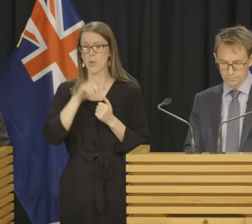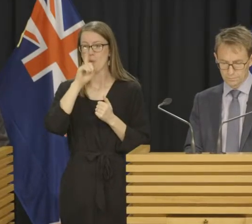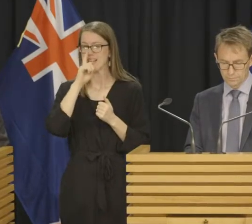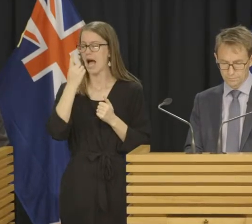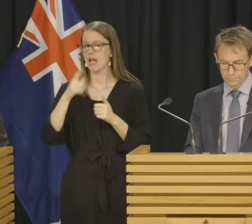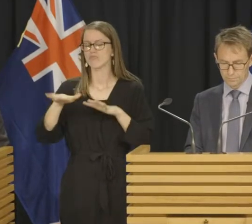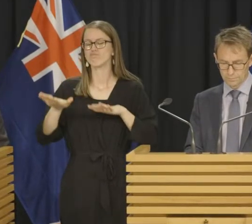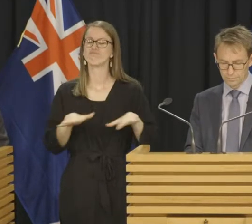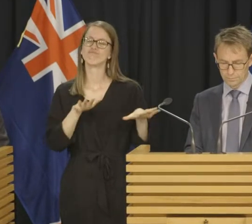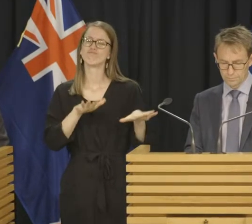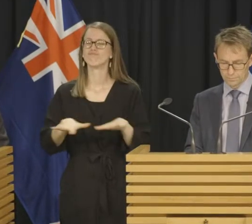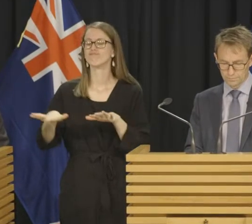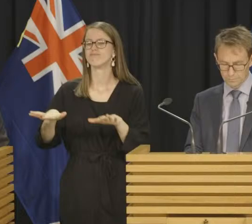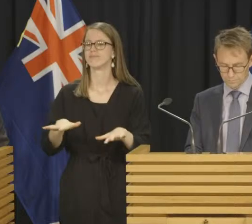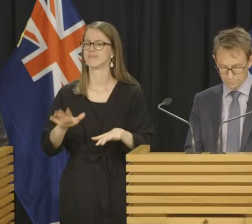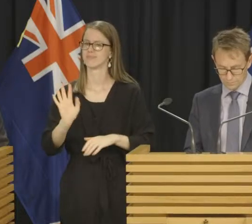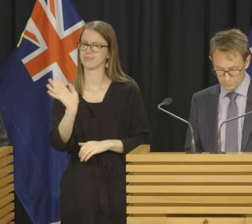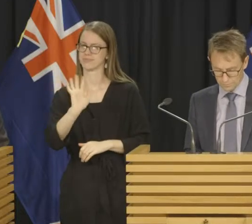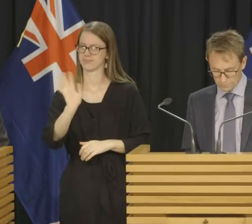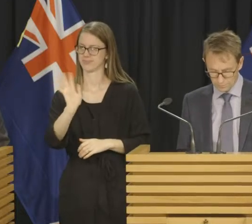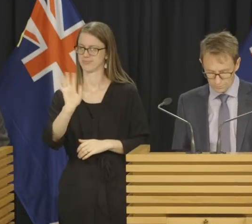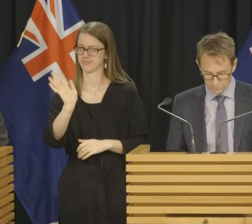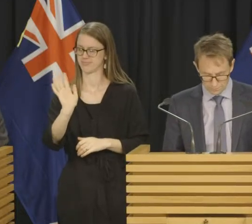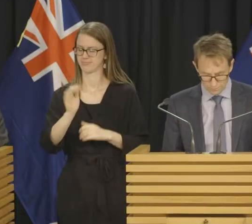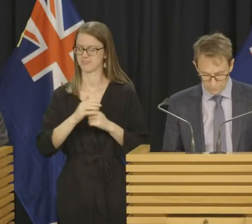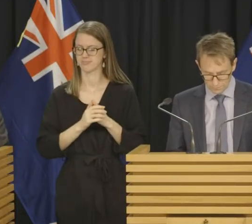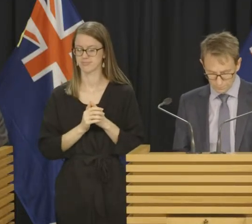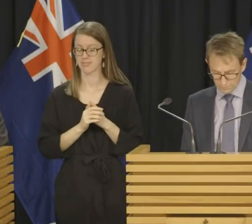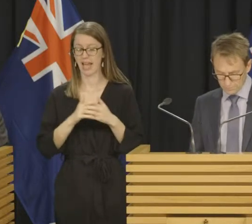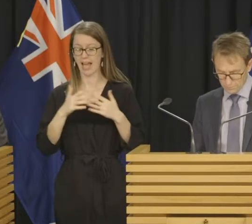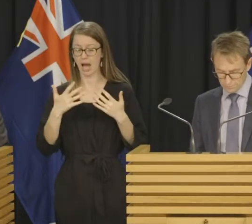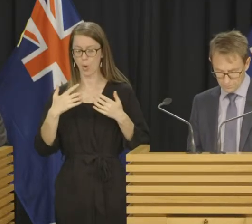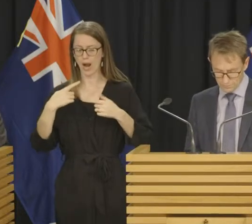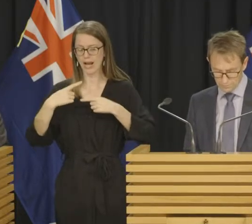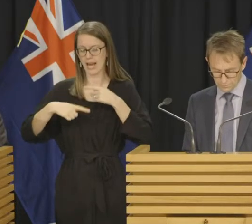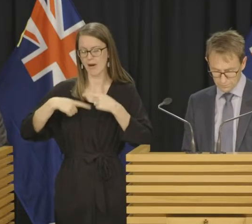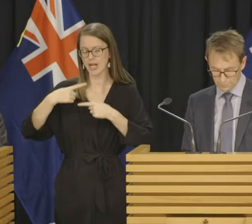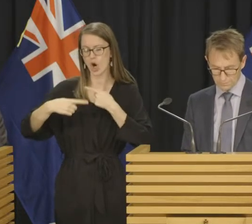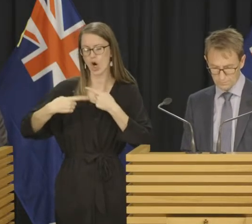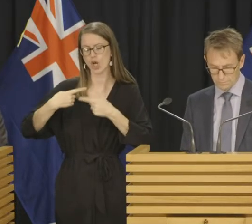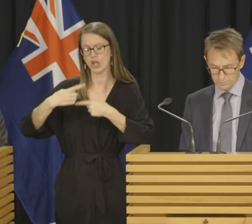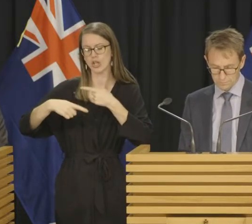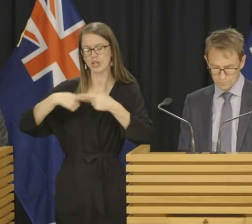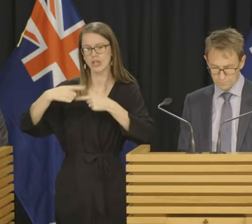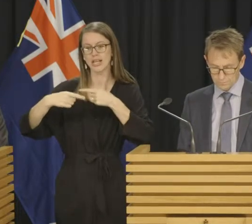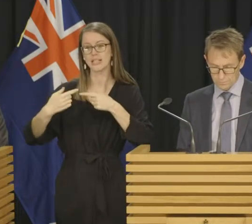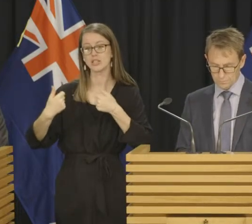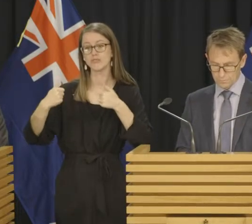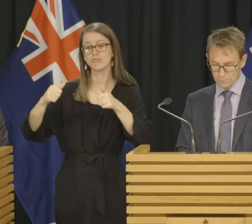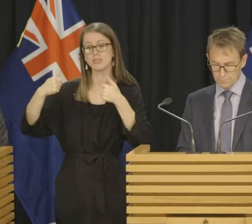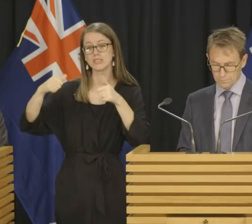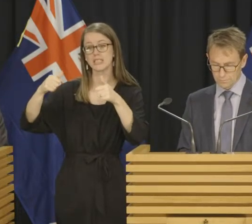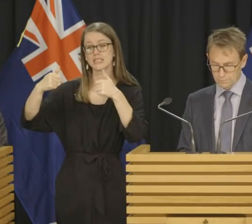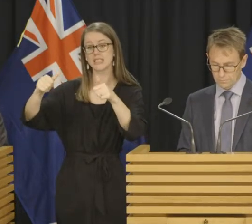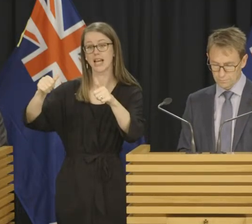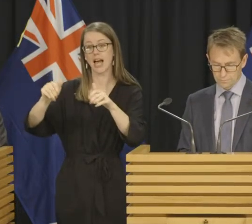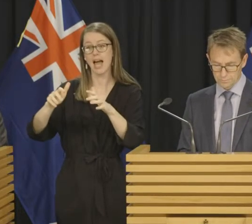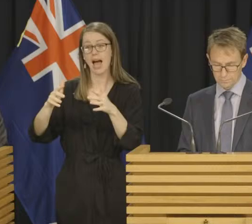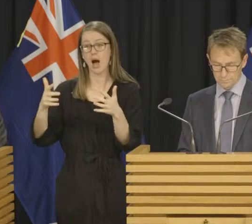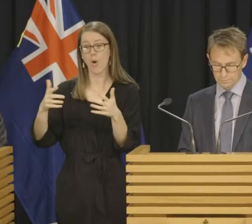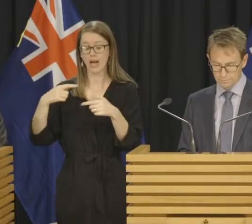be complacent. Our best chance of preserving the gains that we have all made, of keeping